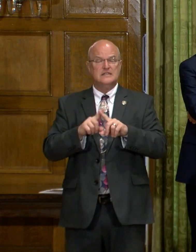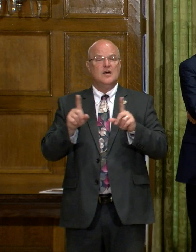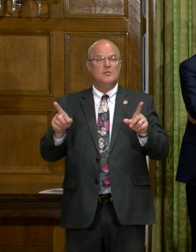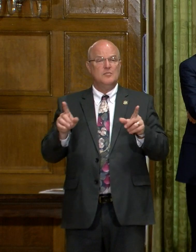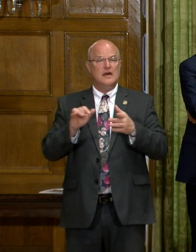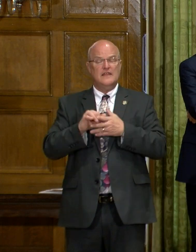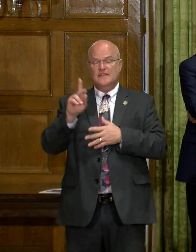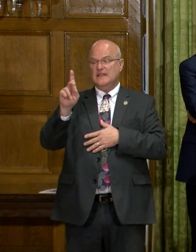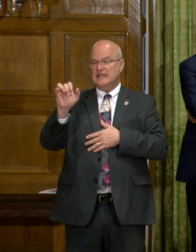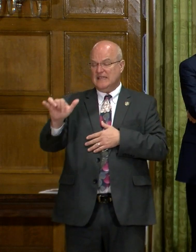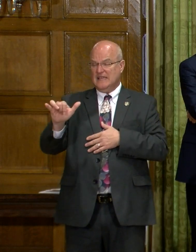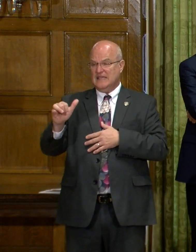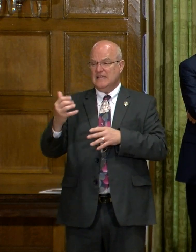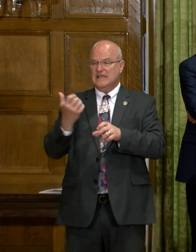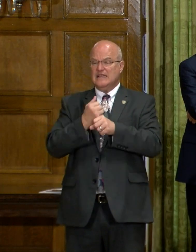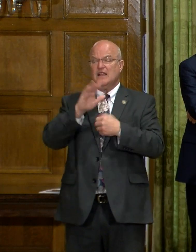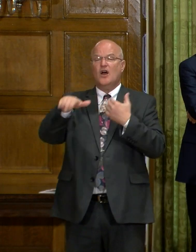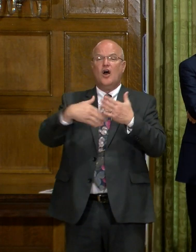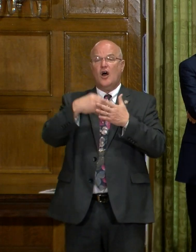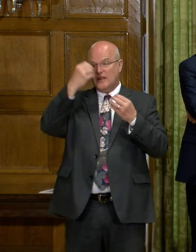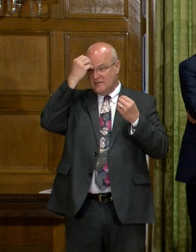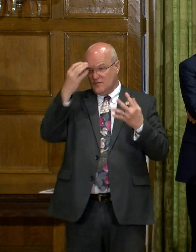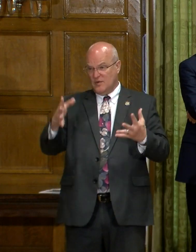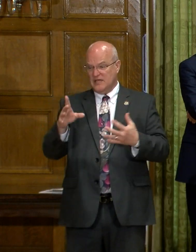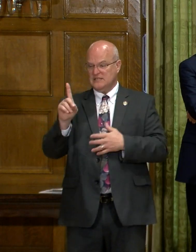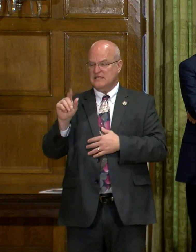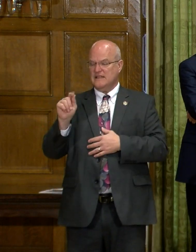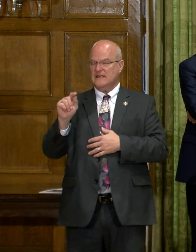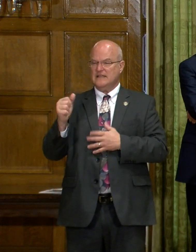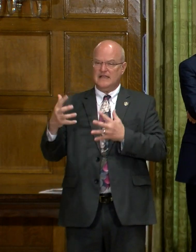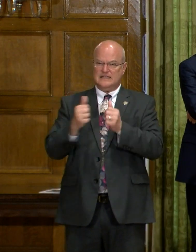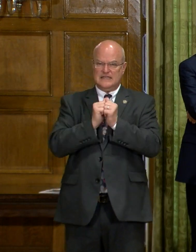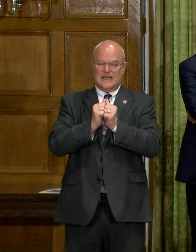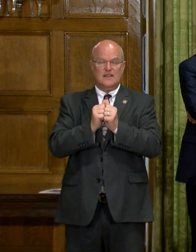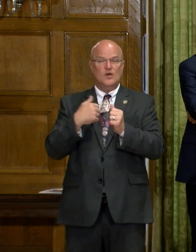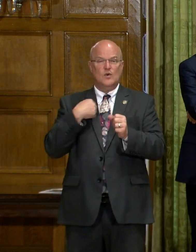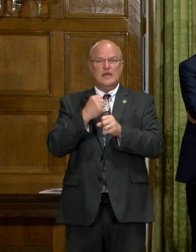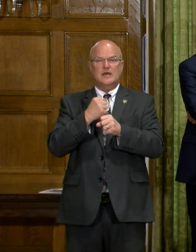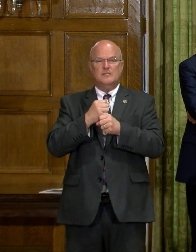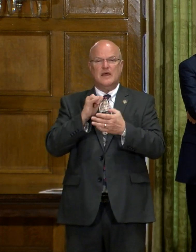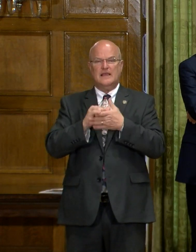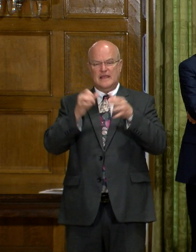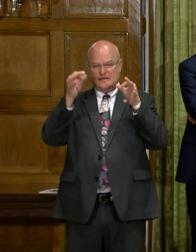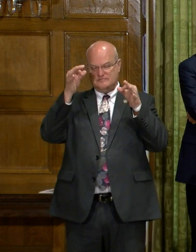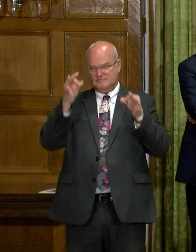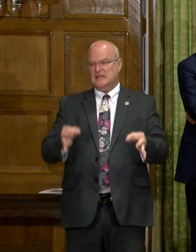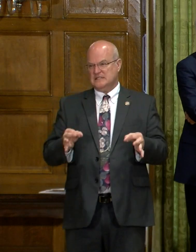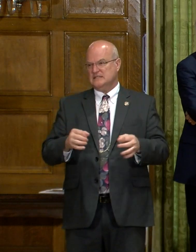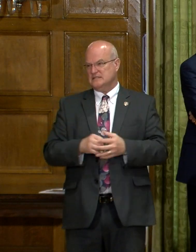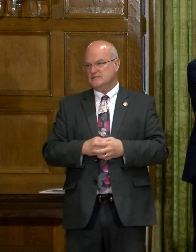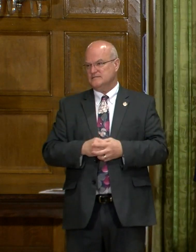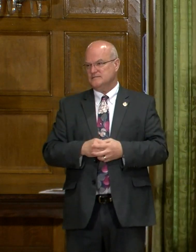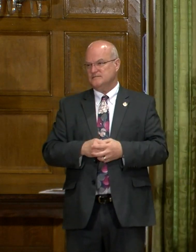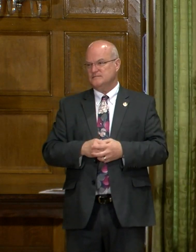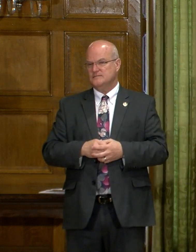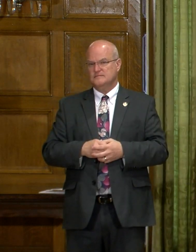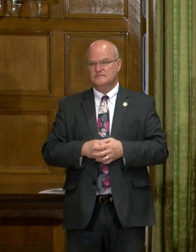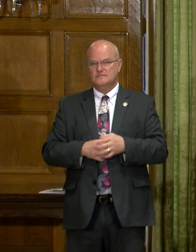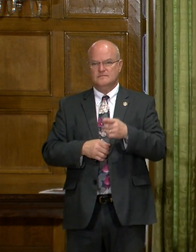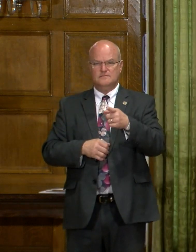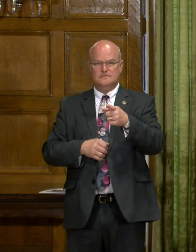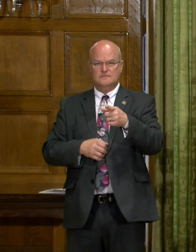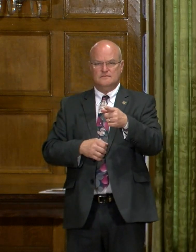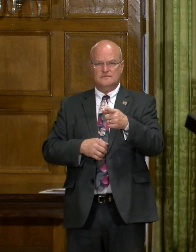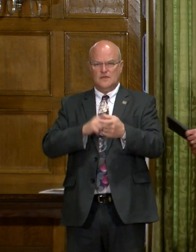but the key is to get all the information, all the data together so we can make that make sense. Is there going to